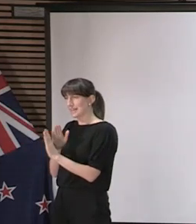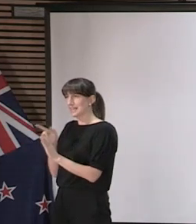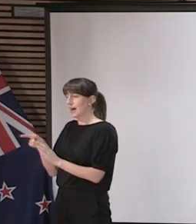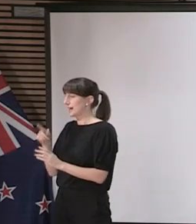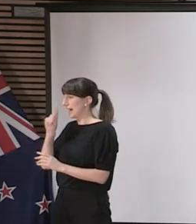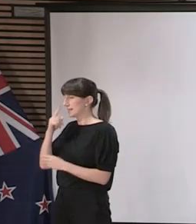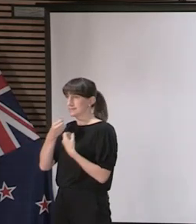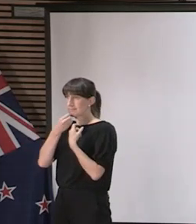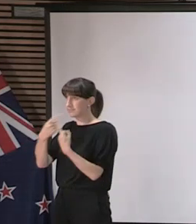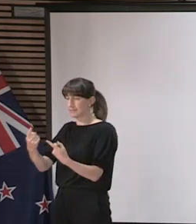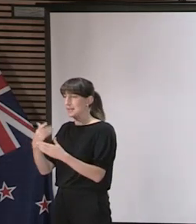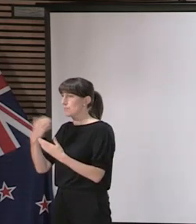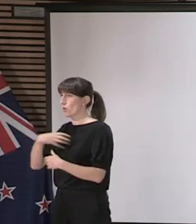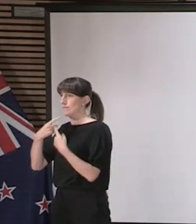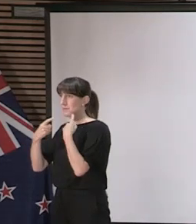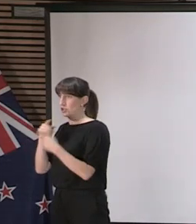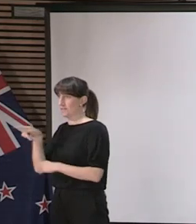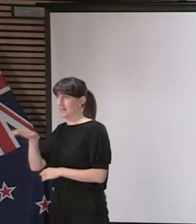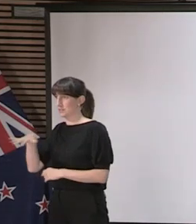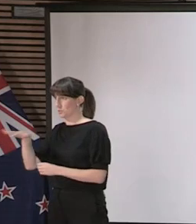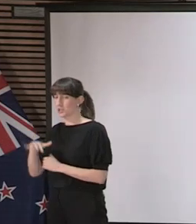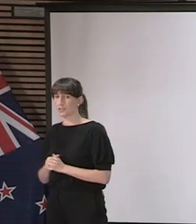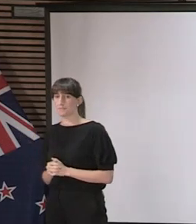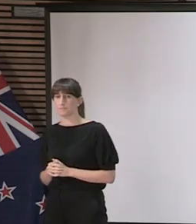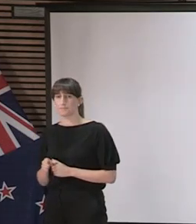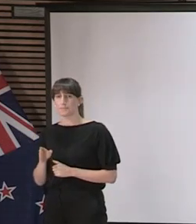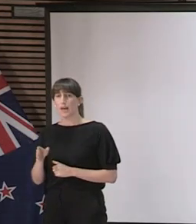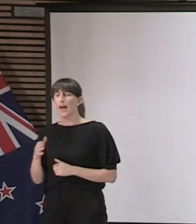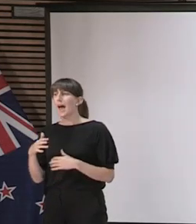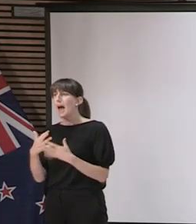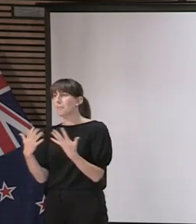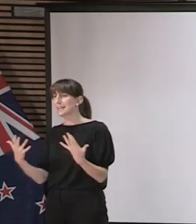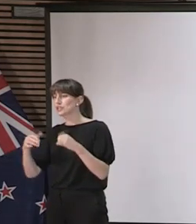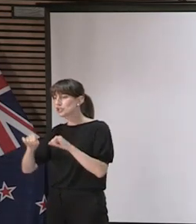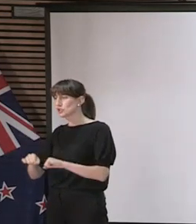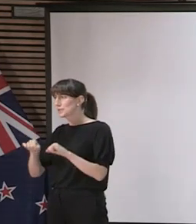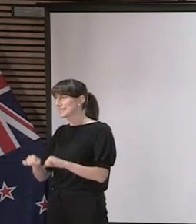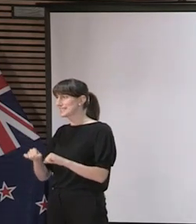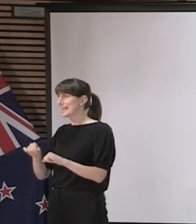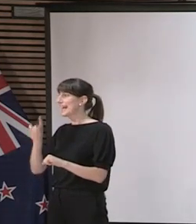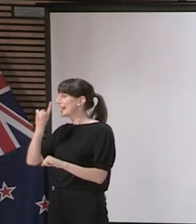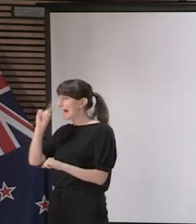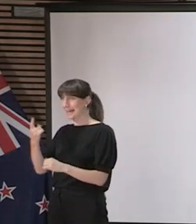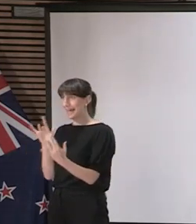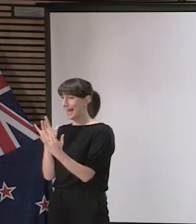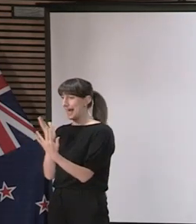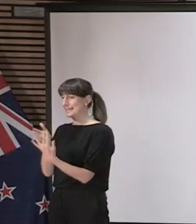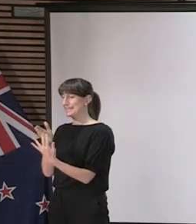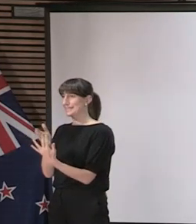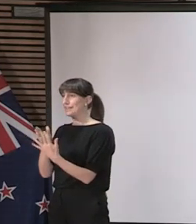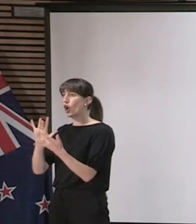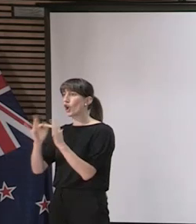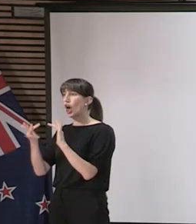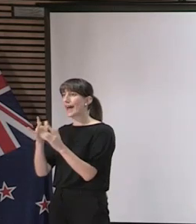many students can't access distance learning yet? Look, we know when we started this exercise, our estimate was that around